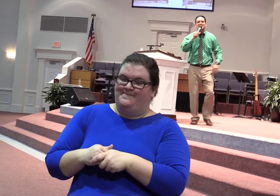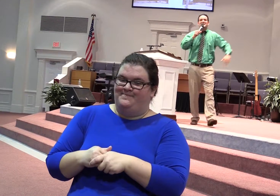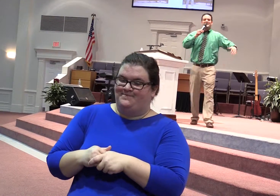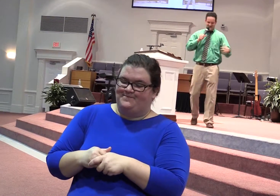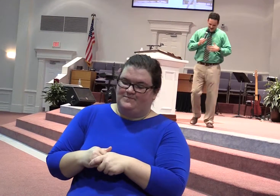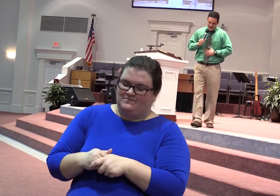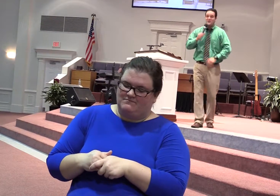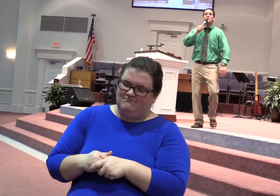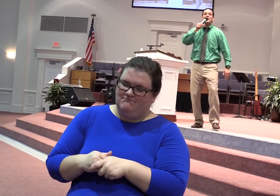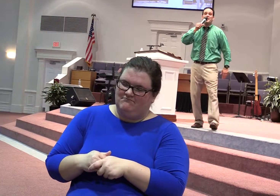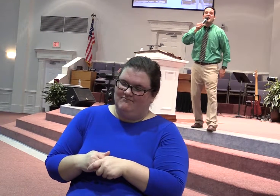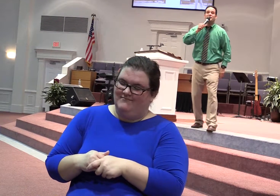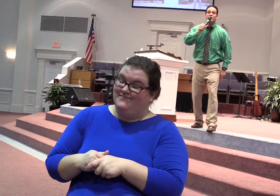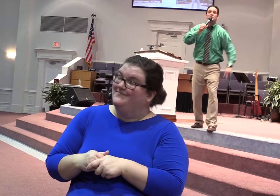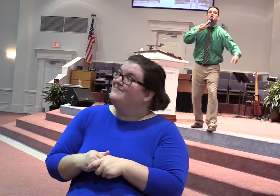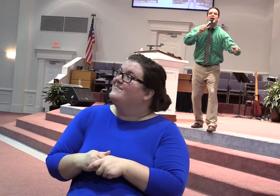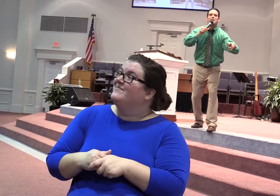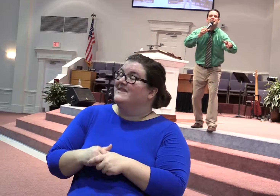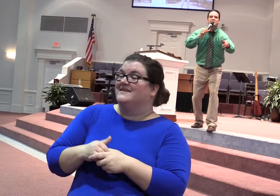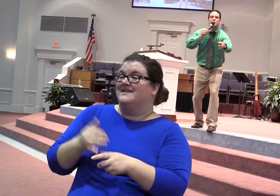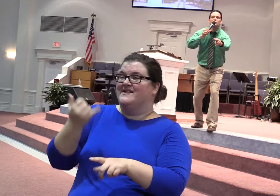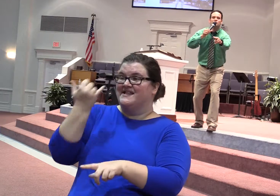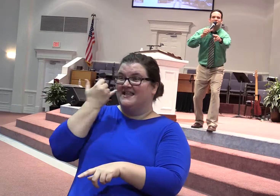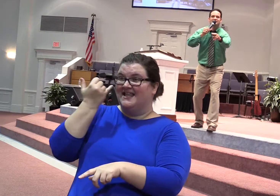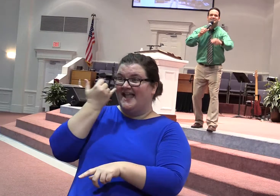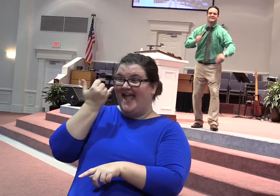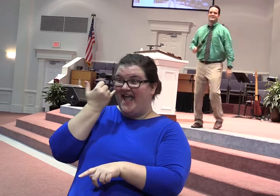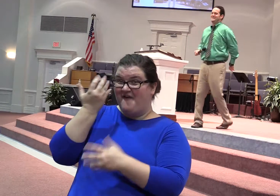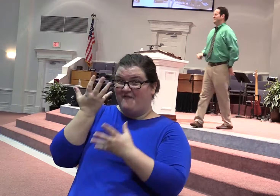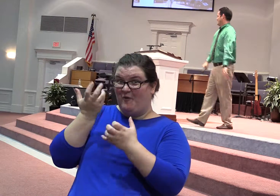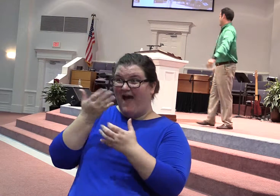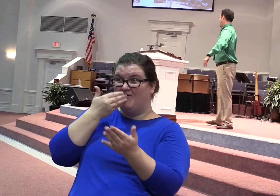You see, if you want to bear fruit, you got to be